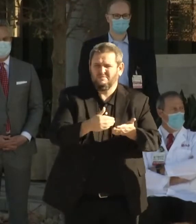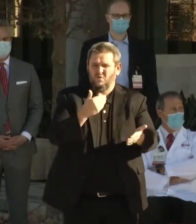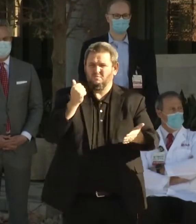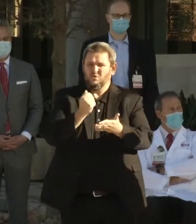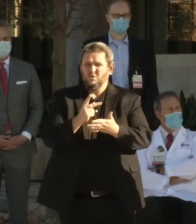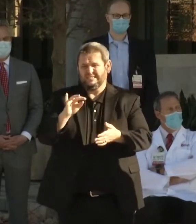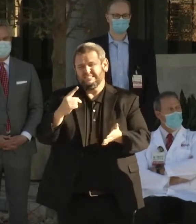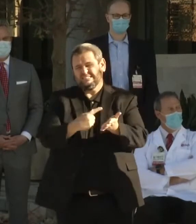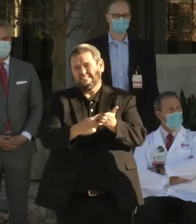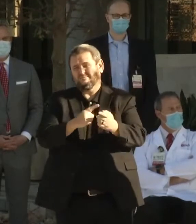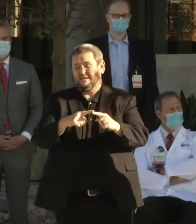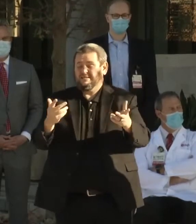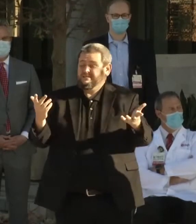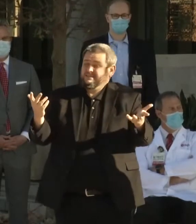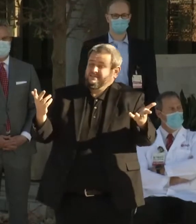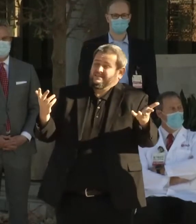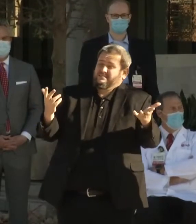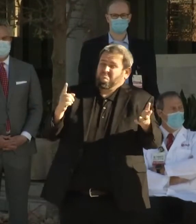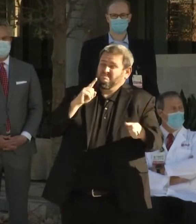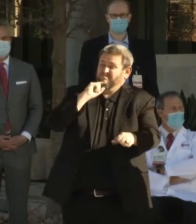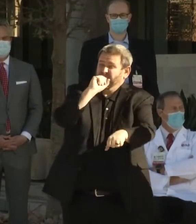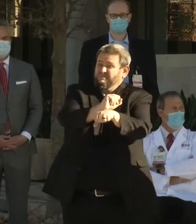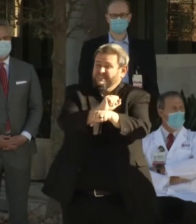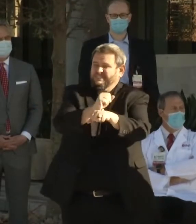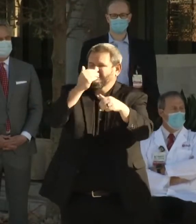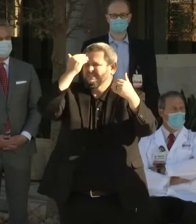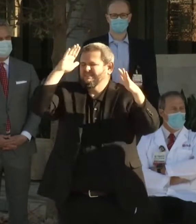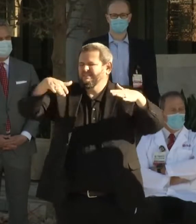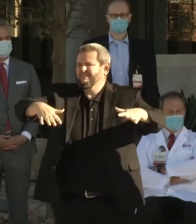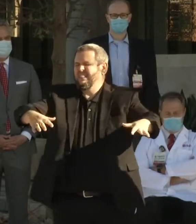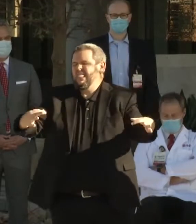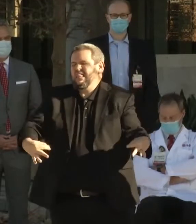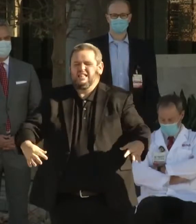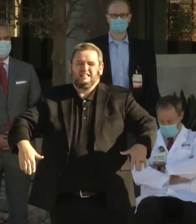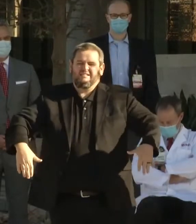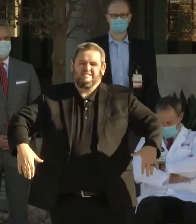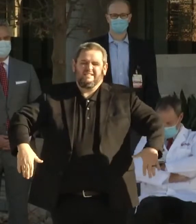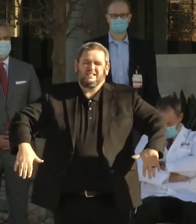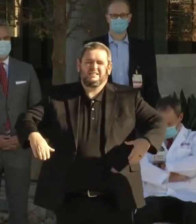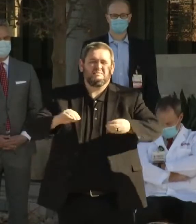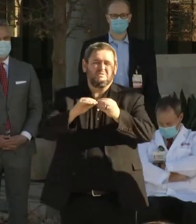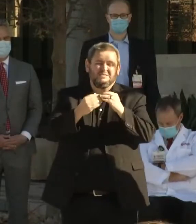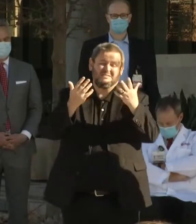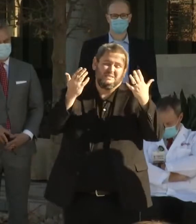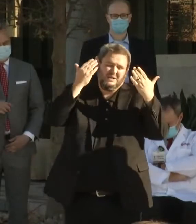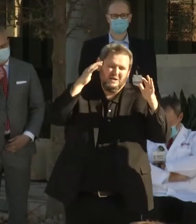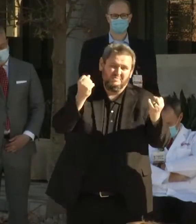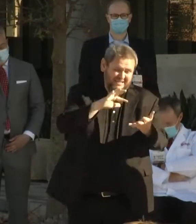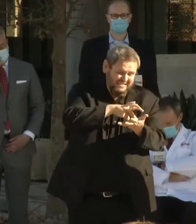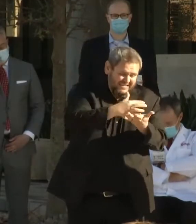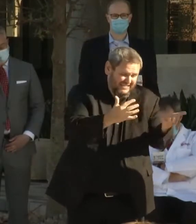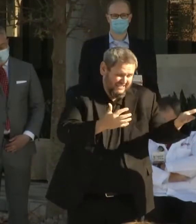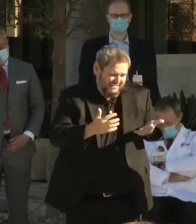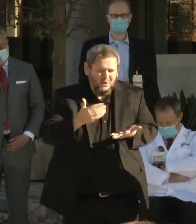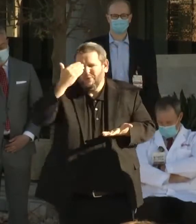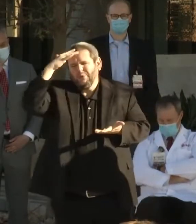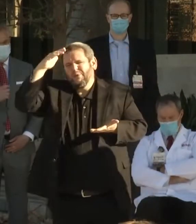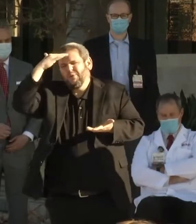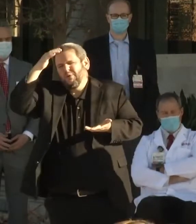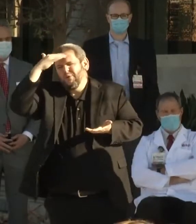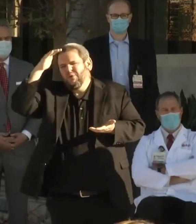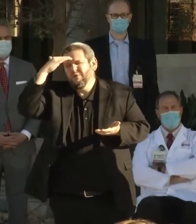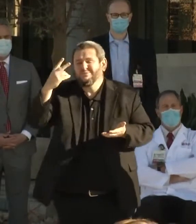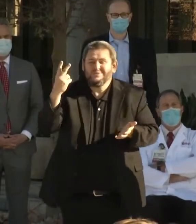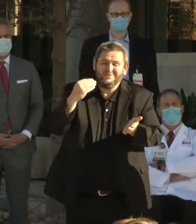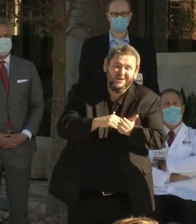gets approval. And we don't know the amount yet. We've been told anywhere from 2,000 to 20,000, and then we were told 40,000. So